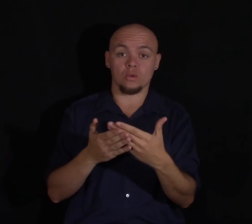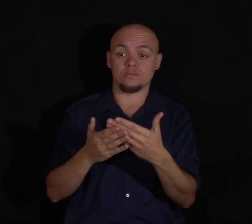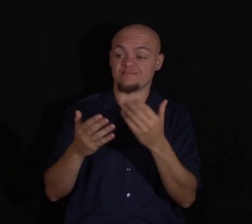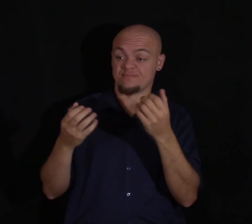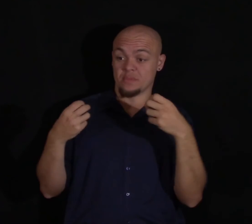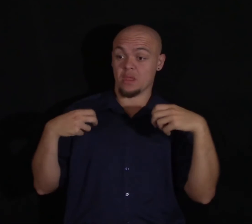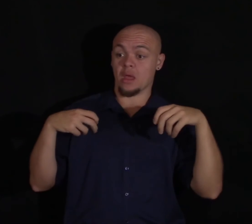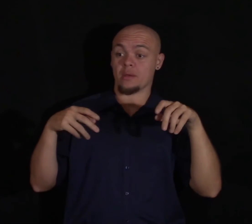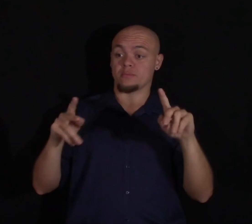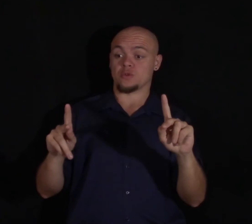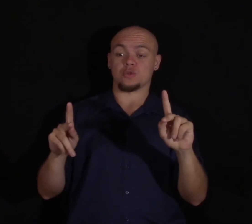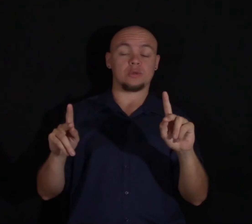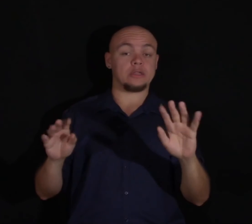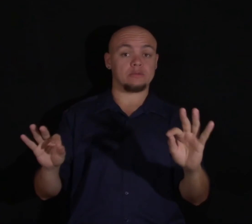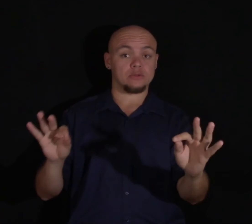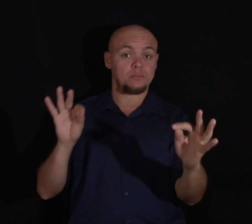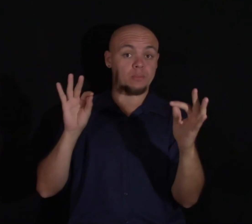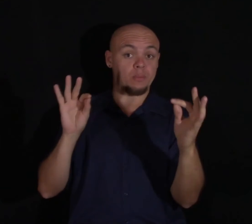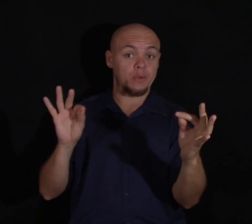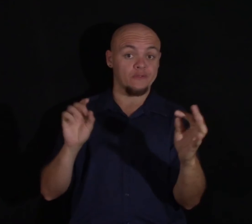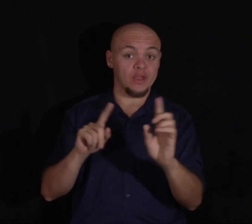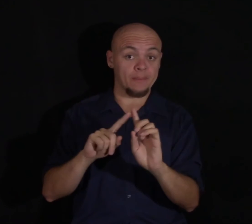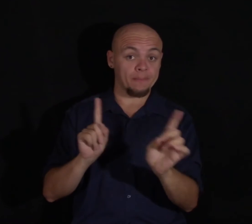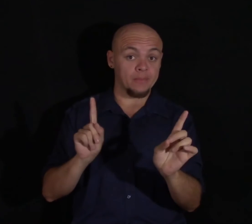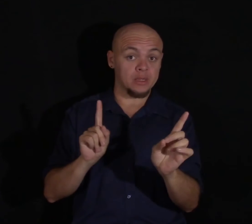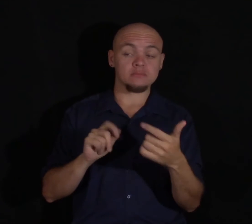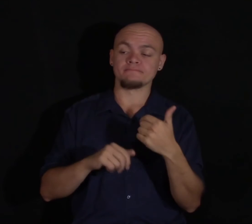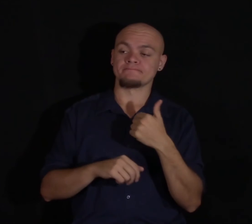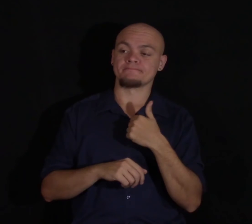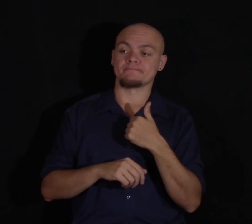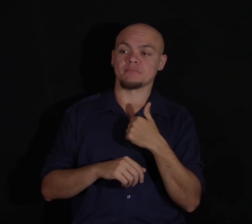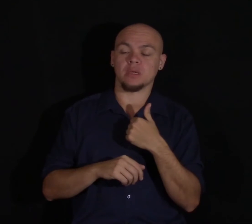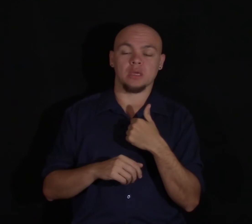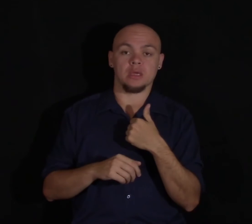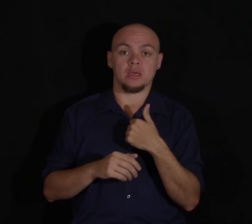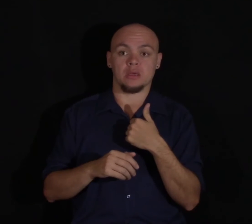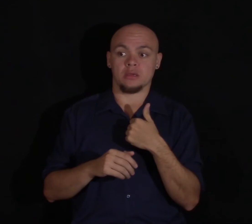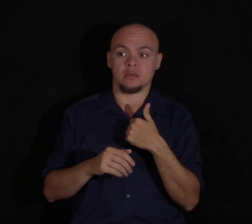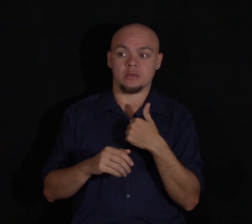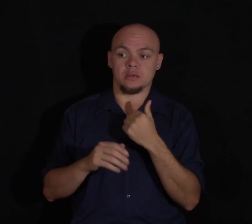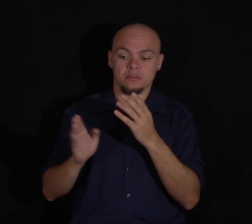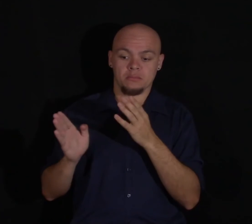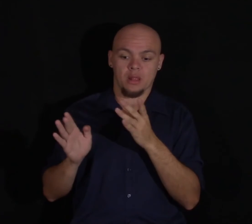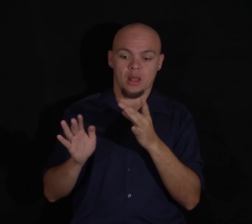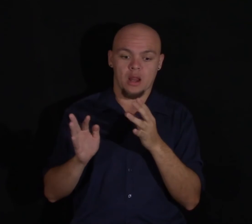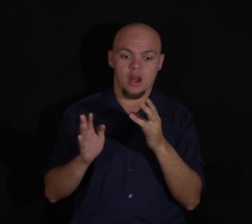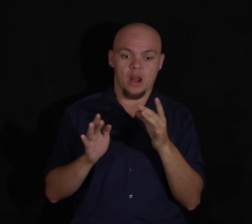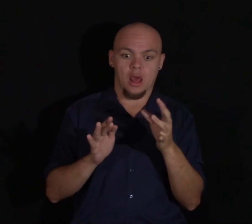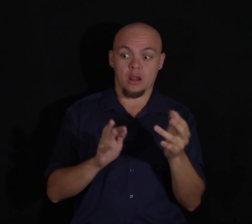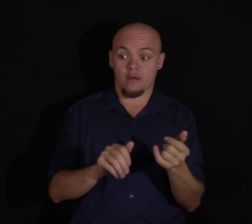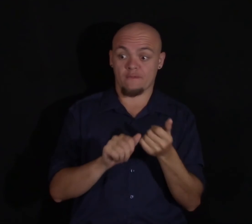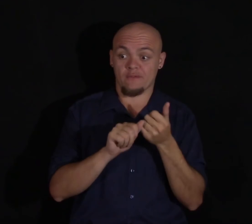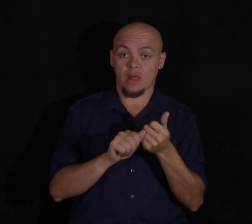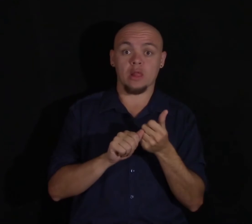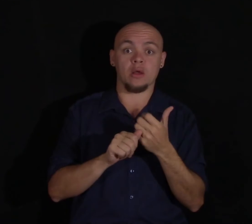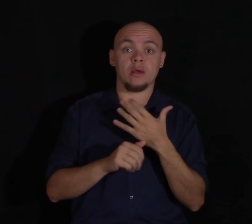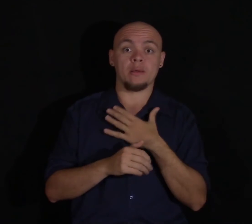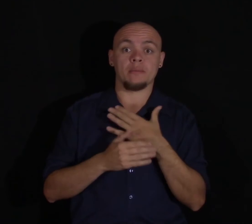opportunity. Yet, when I proceeded to execute my plan, my limbs failed me, and I sank to the